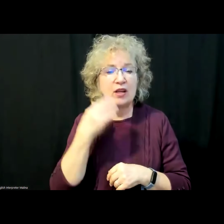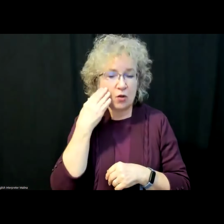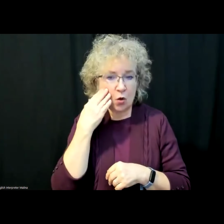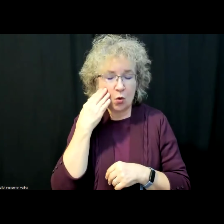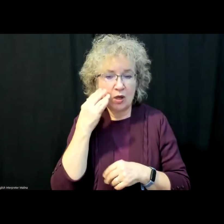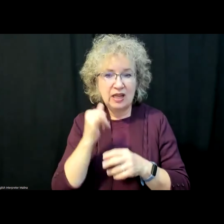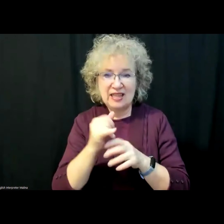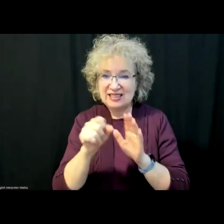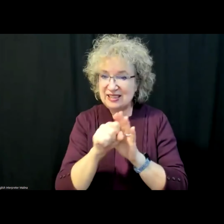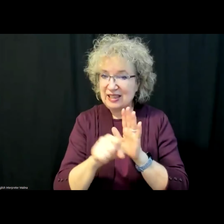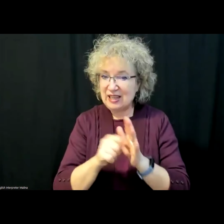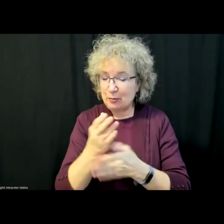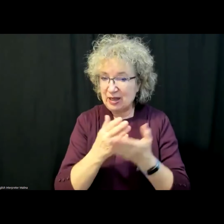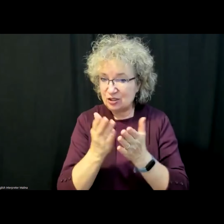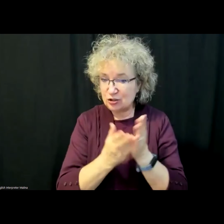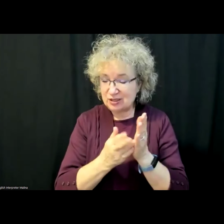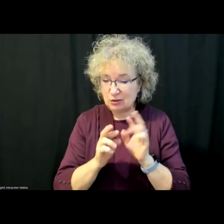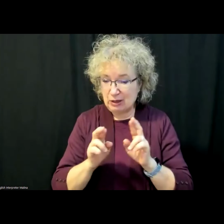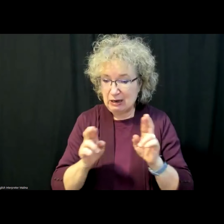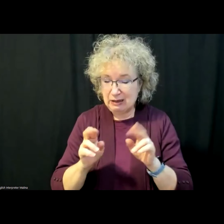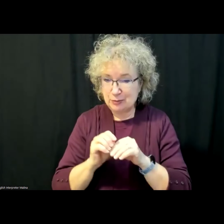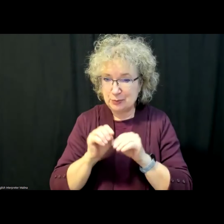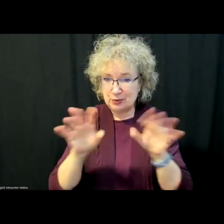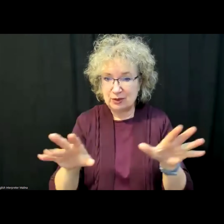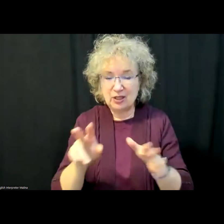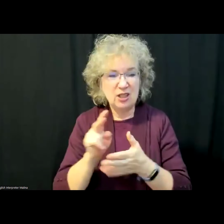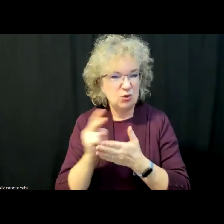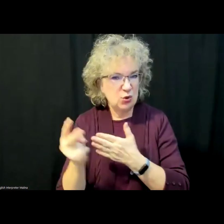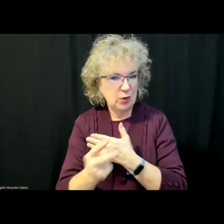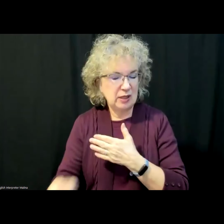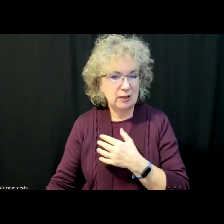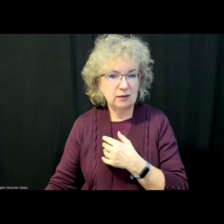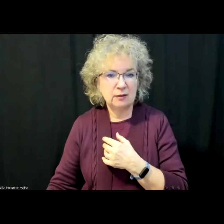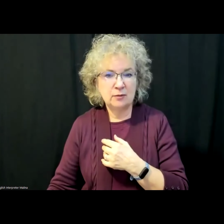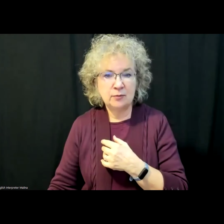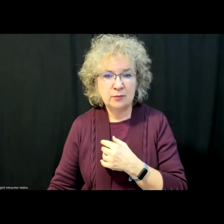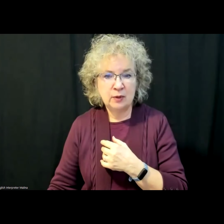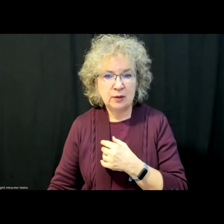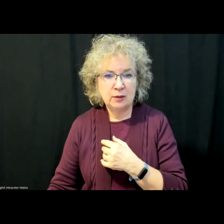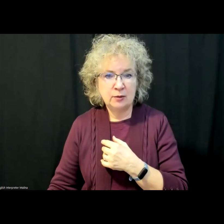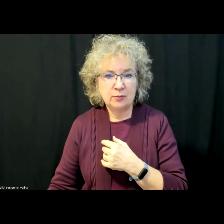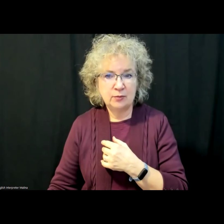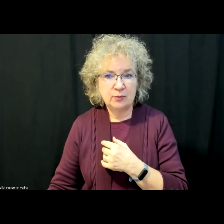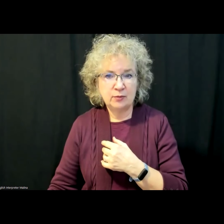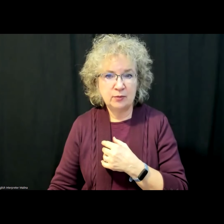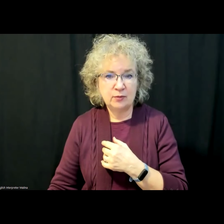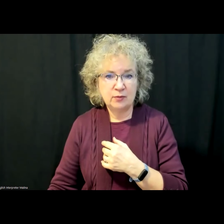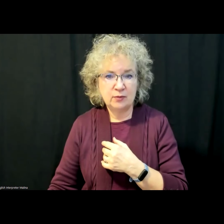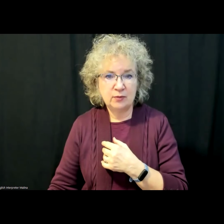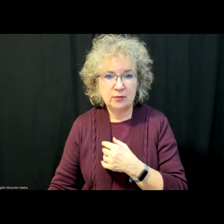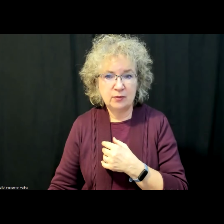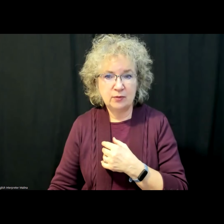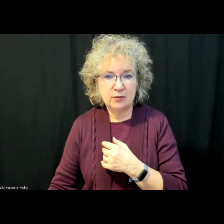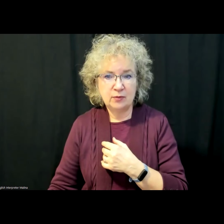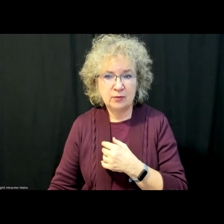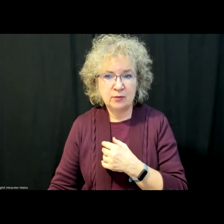state budget is just getting ready to come out in two weeks, right? So we'll have some sort of a sense about what the governor is planning